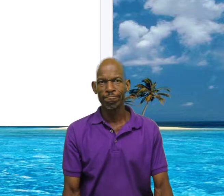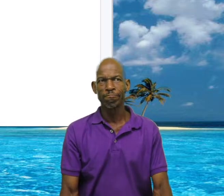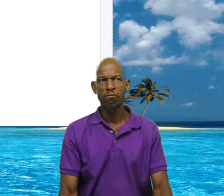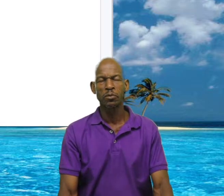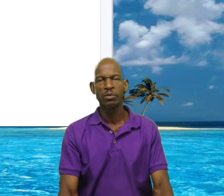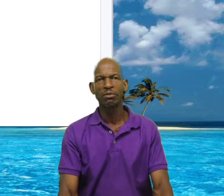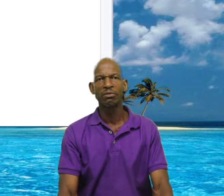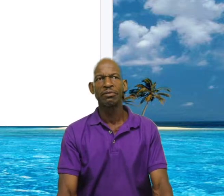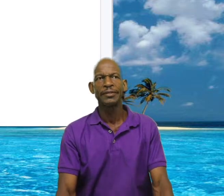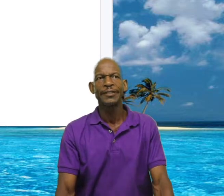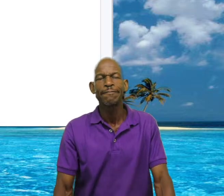is,